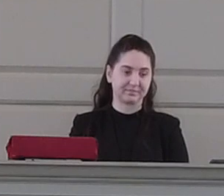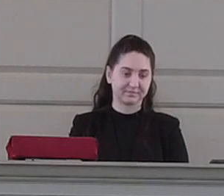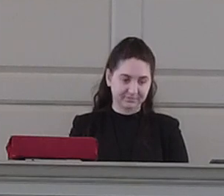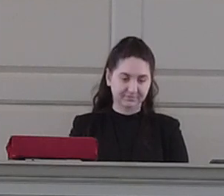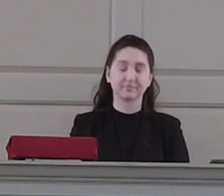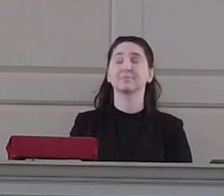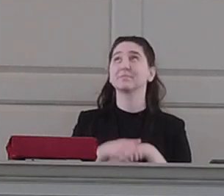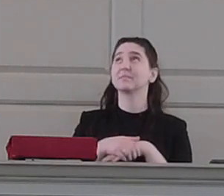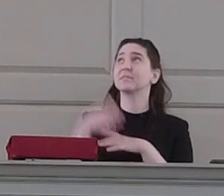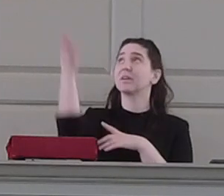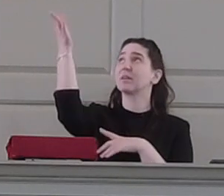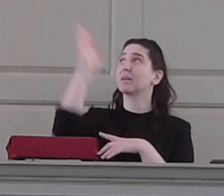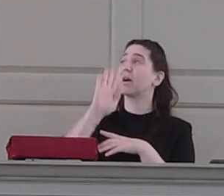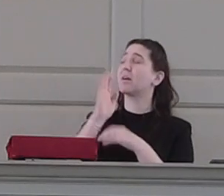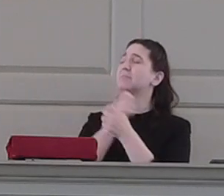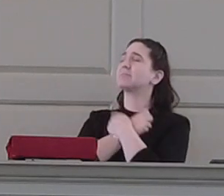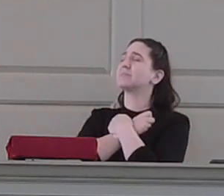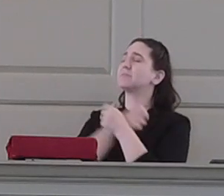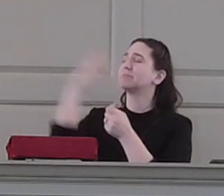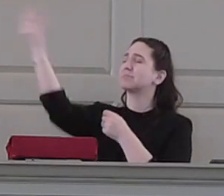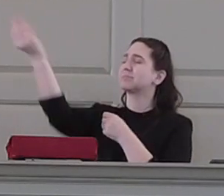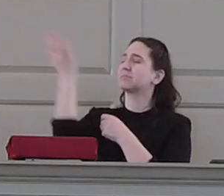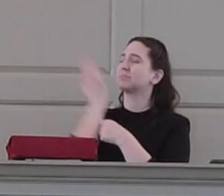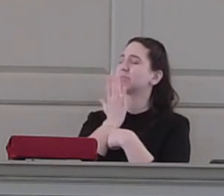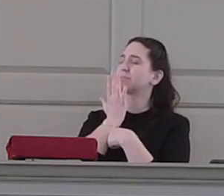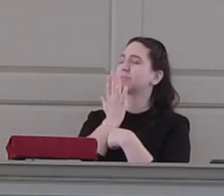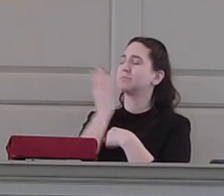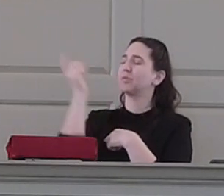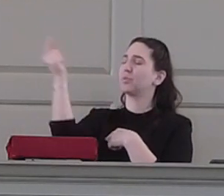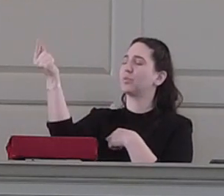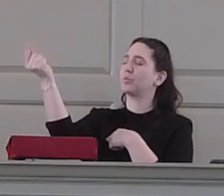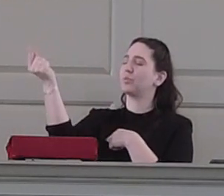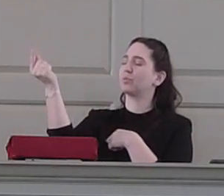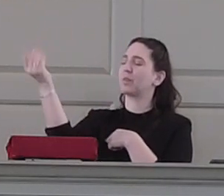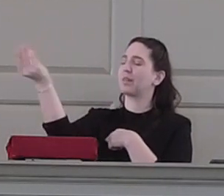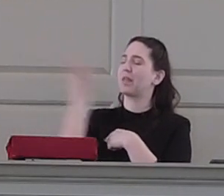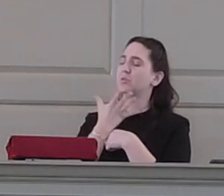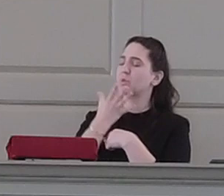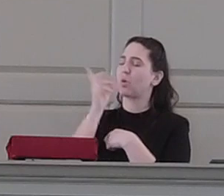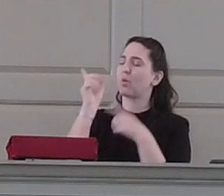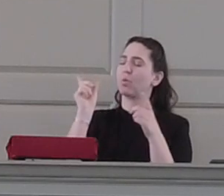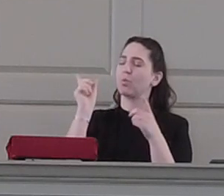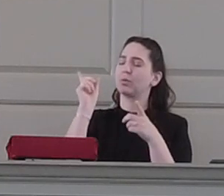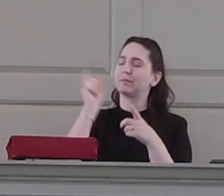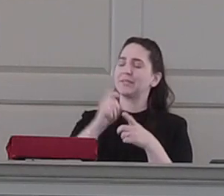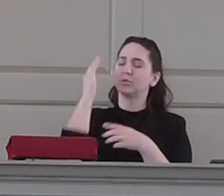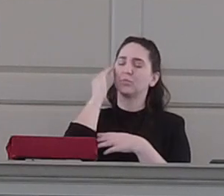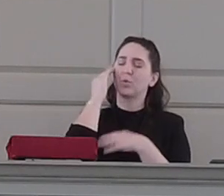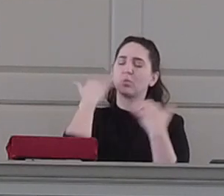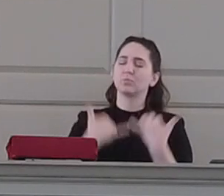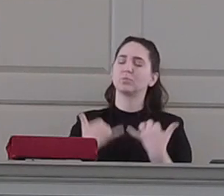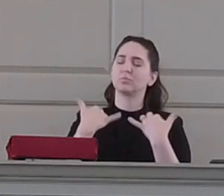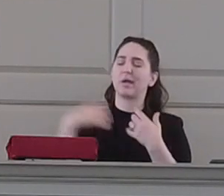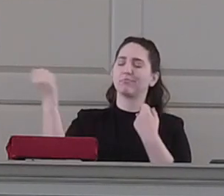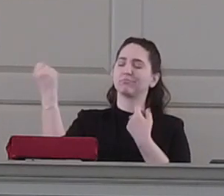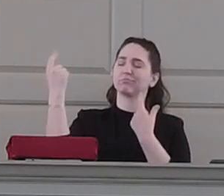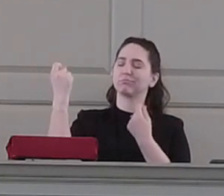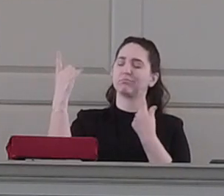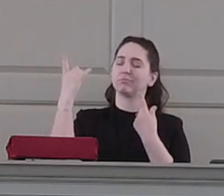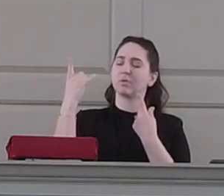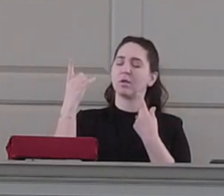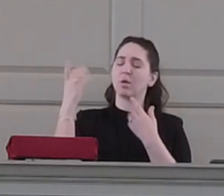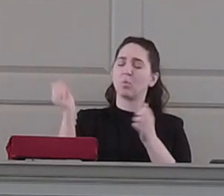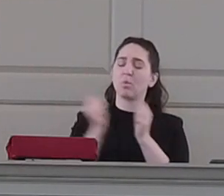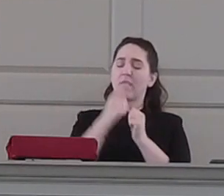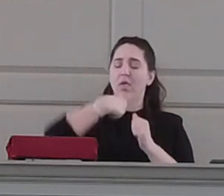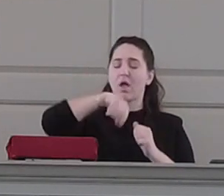Loving God, speak to us that we might hear the words you need us to hear on this day. And be with us as we seek to do